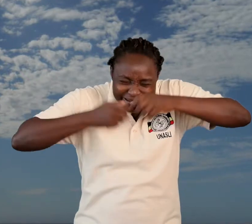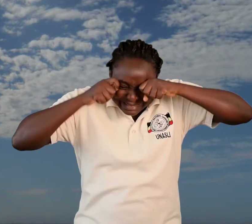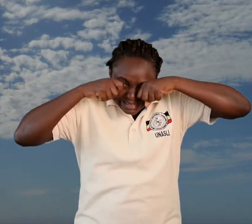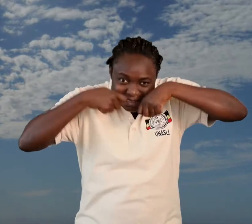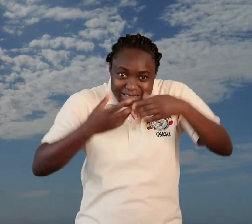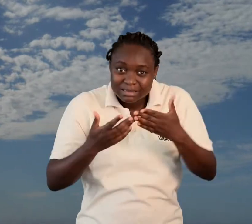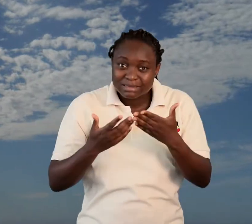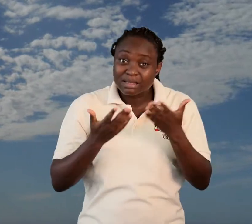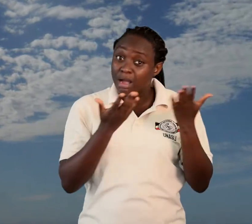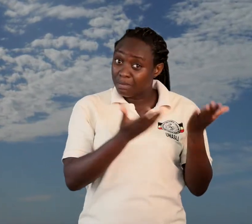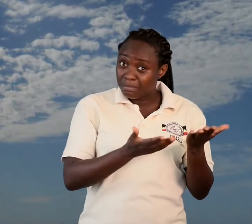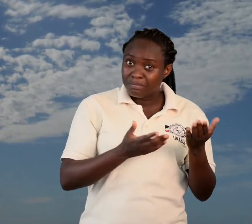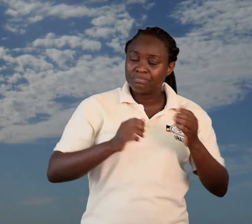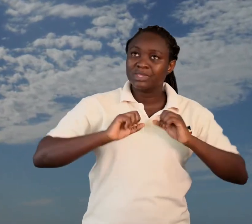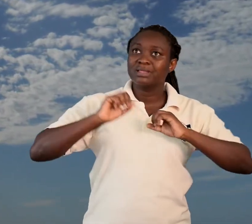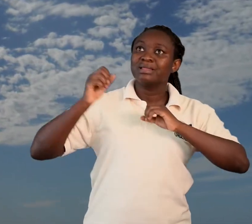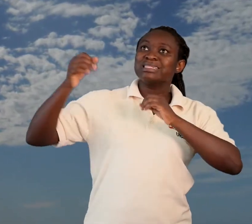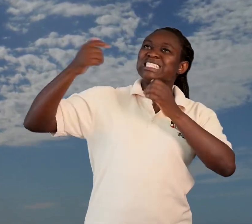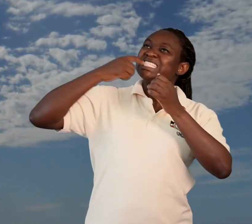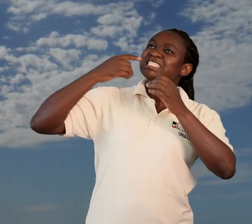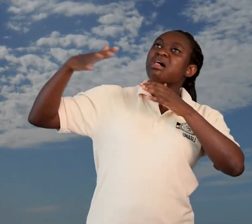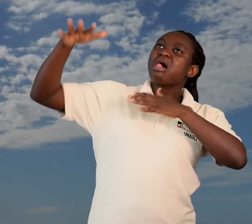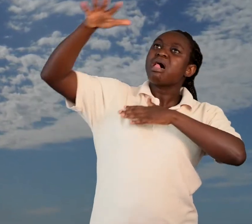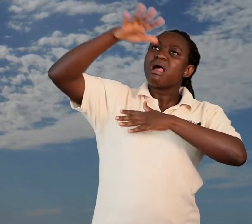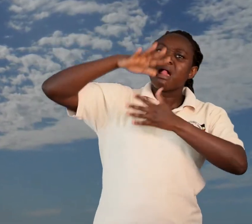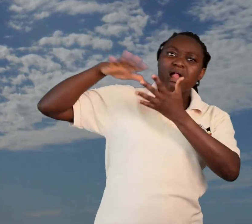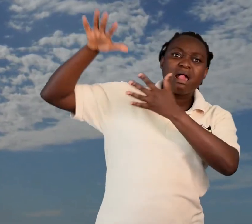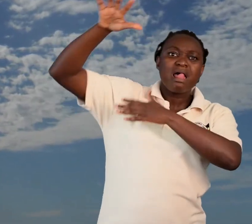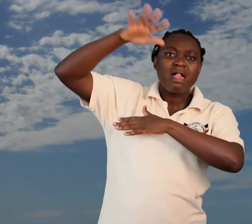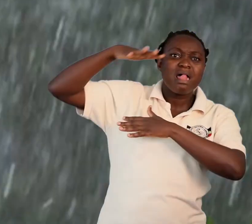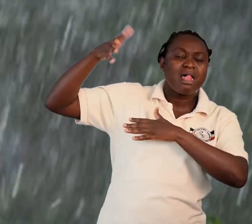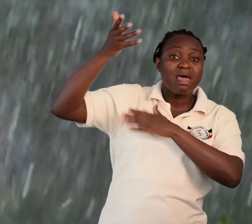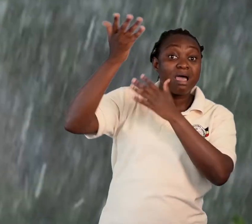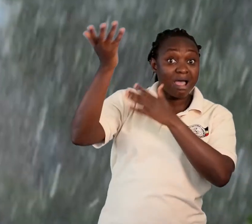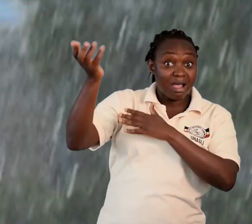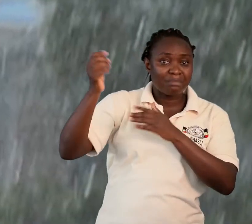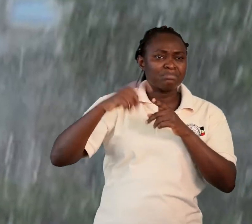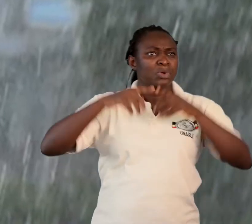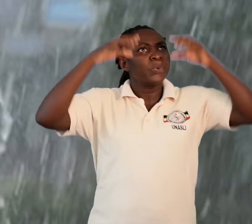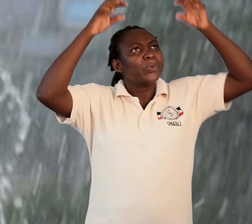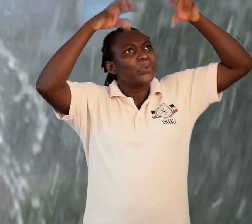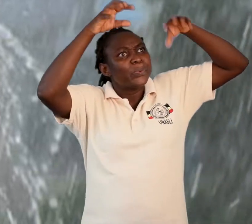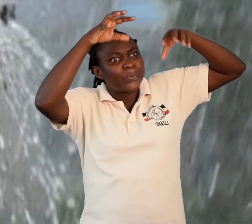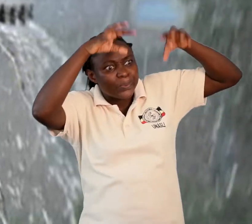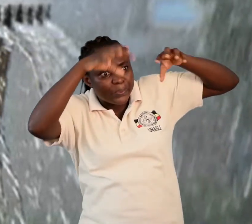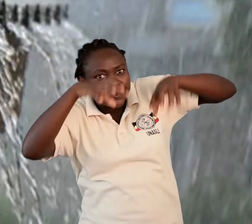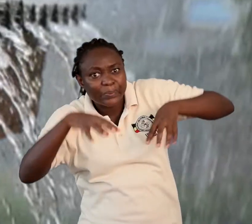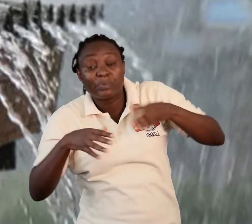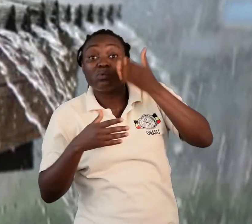have clouds in the sky, we have rainfall.